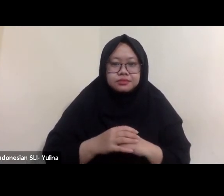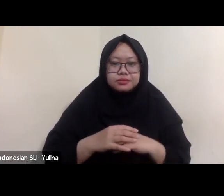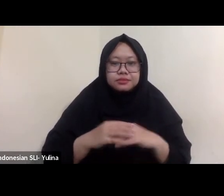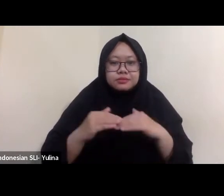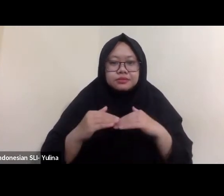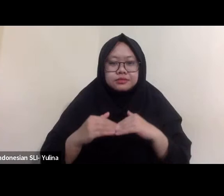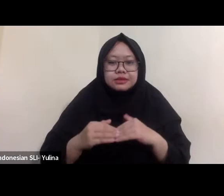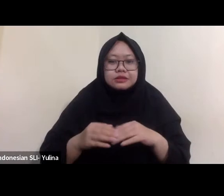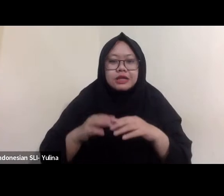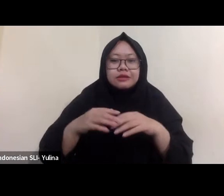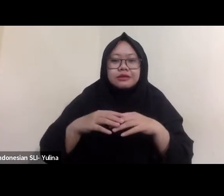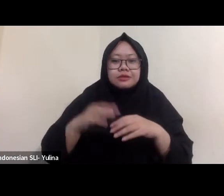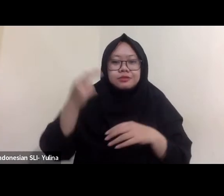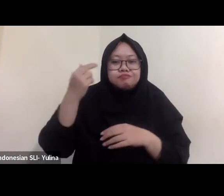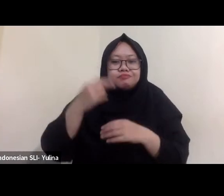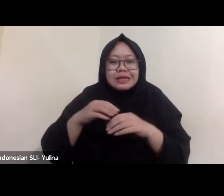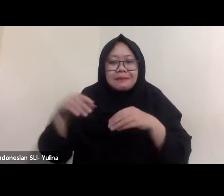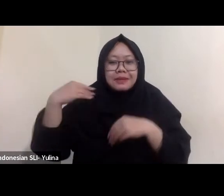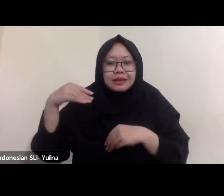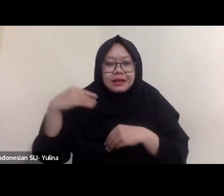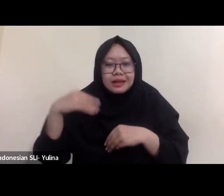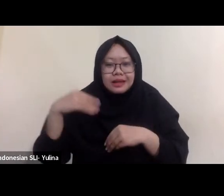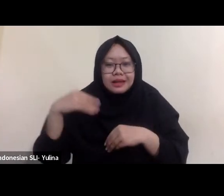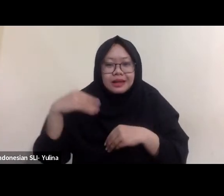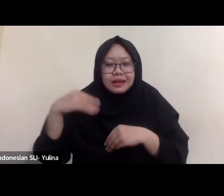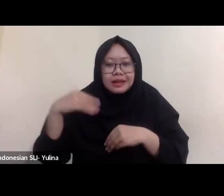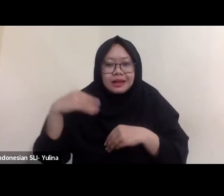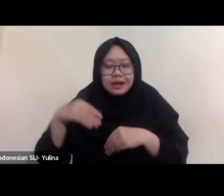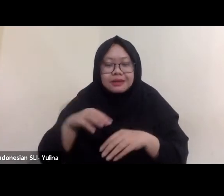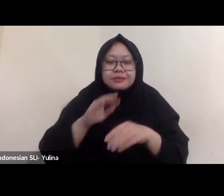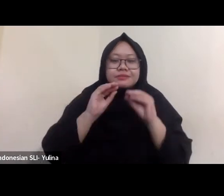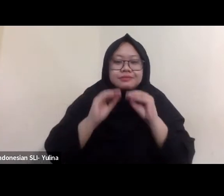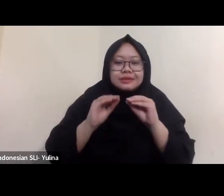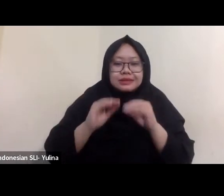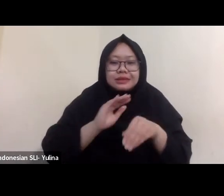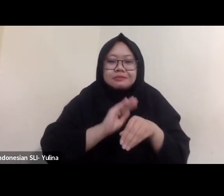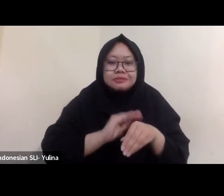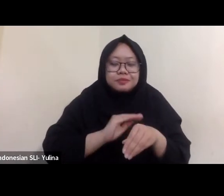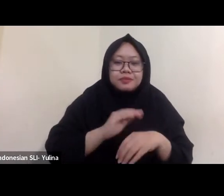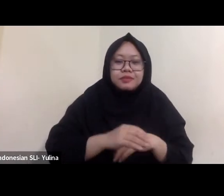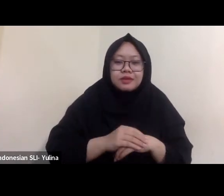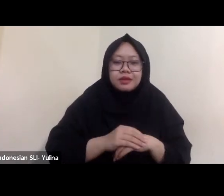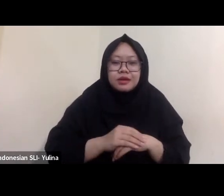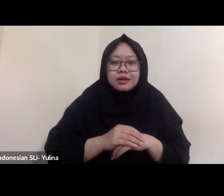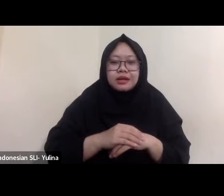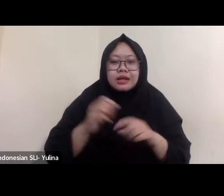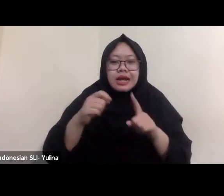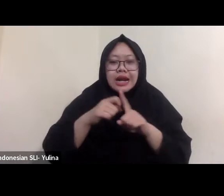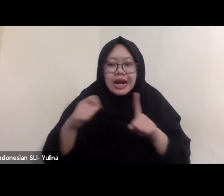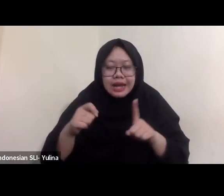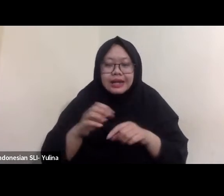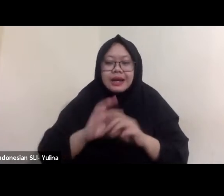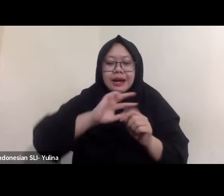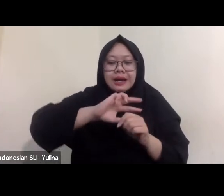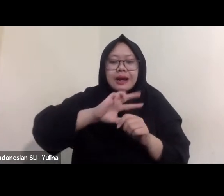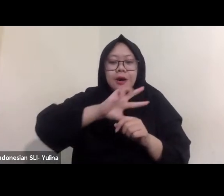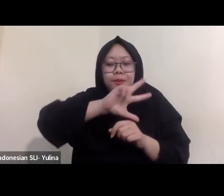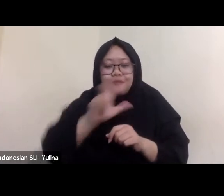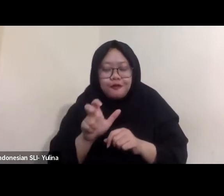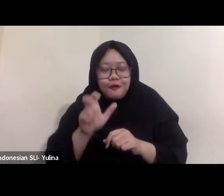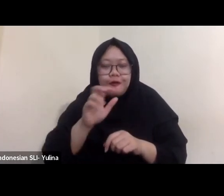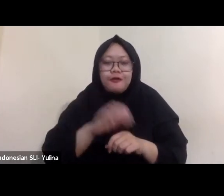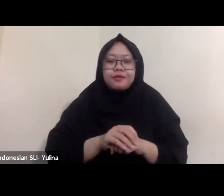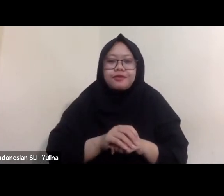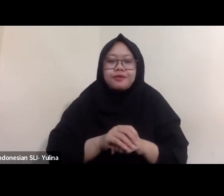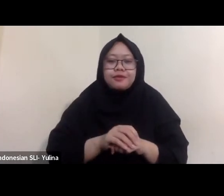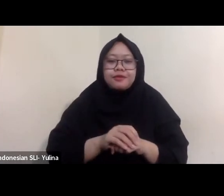Technology, and Digital Economy led by Ministry of Information Technology, and Development Working Group led by